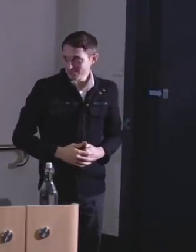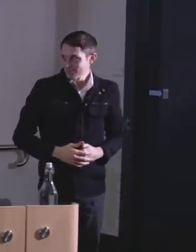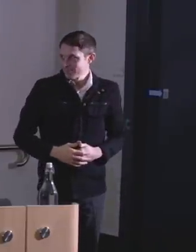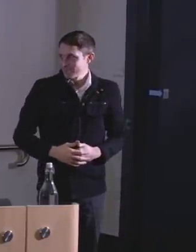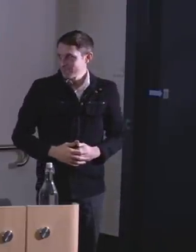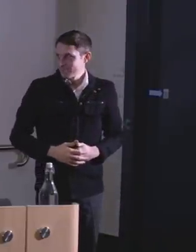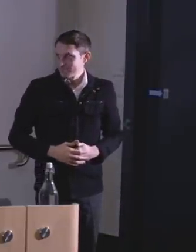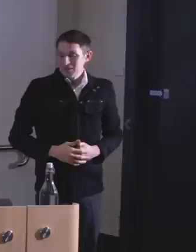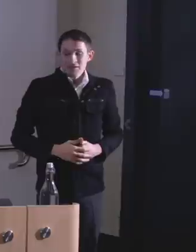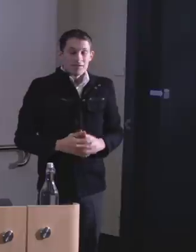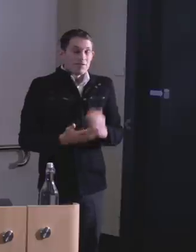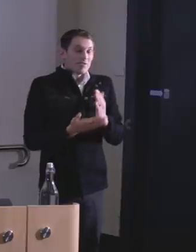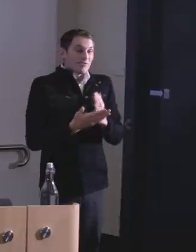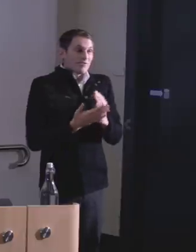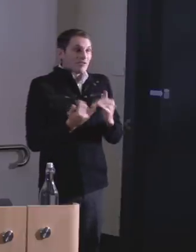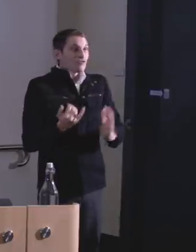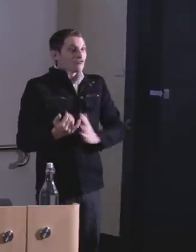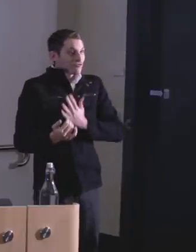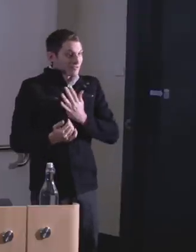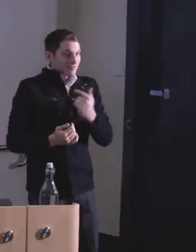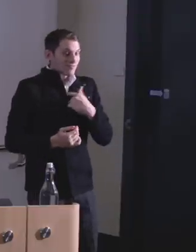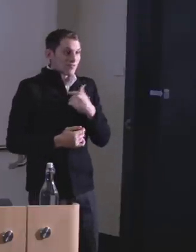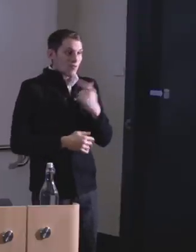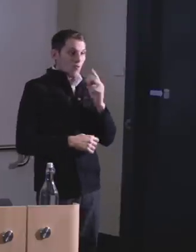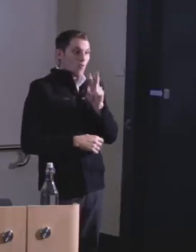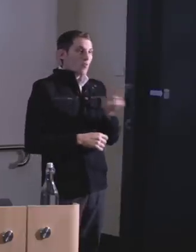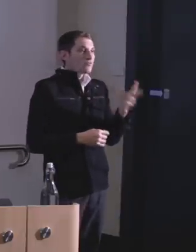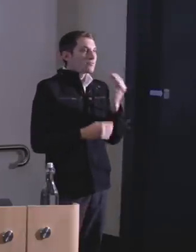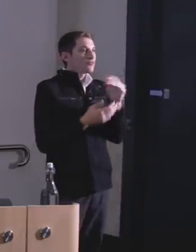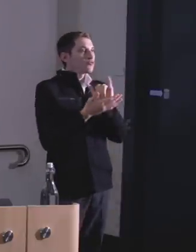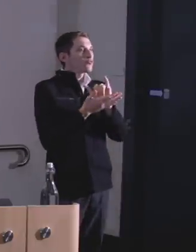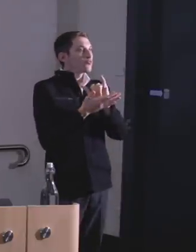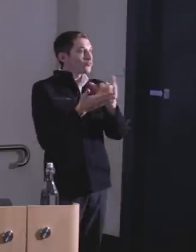Very interesting. I was watching some YouTube